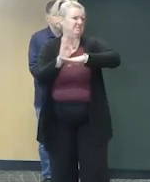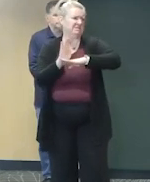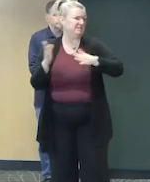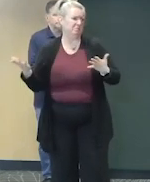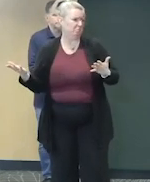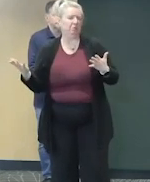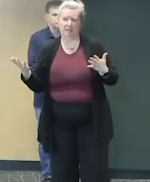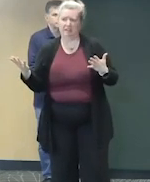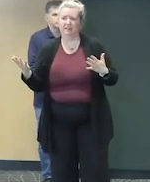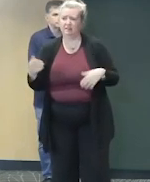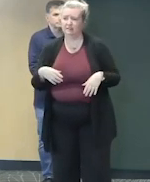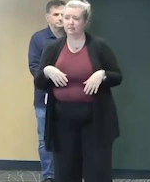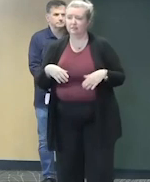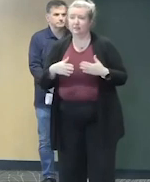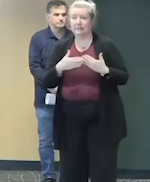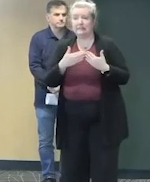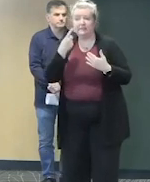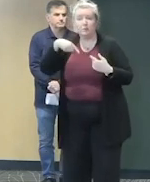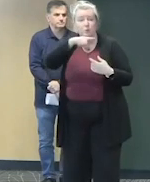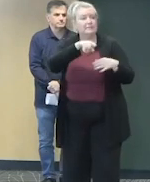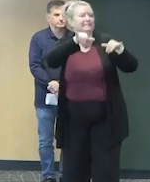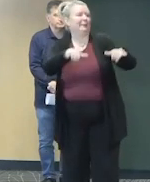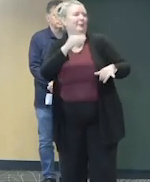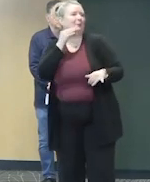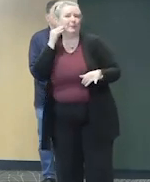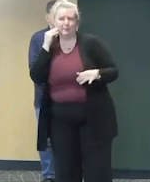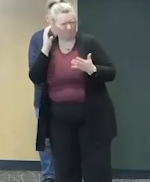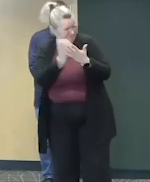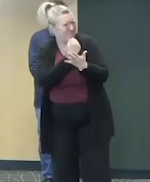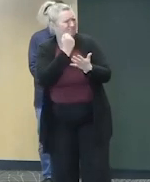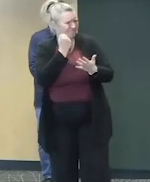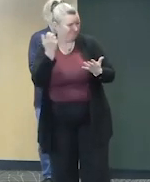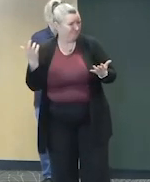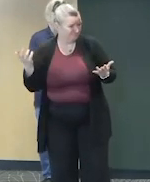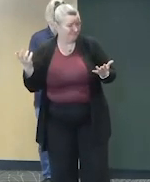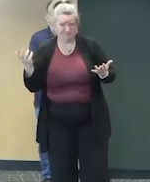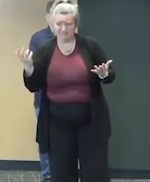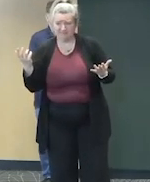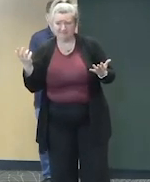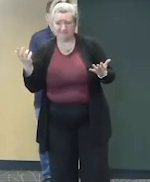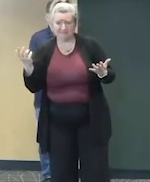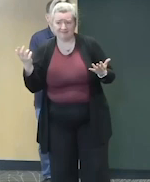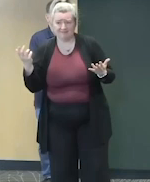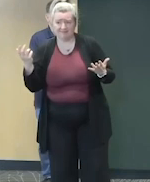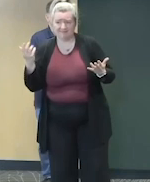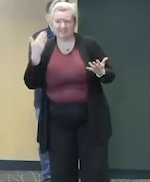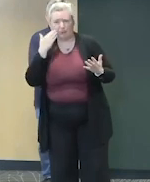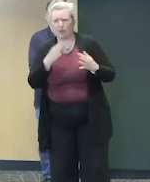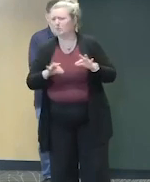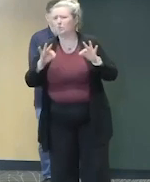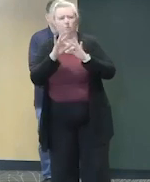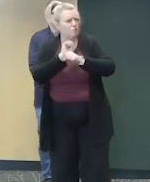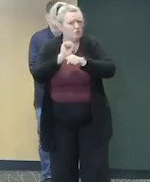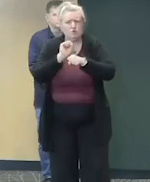do we want you to stay off the roads, it should be a lot easier for more folks to stay off the roads. Obviously, you've got essential workers, you've got folks who work